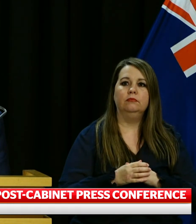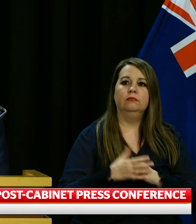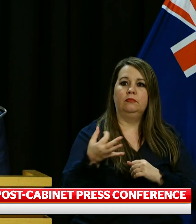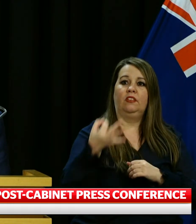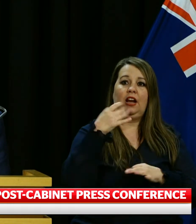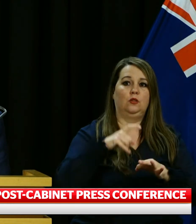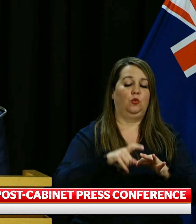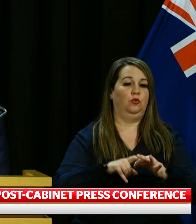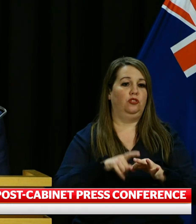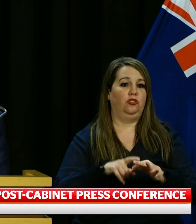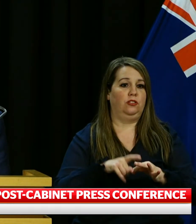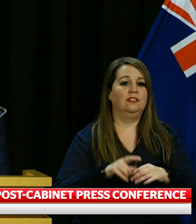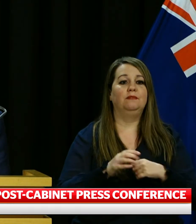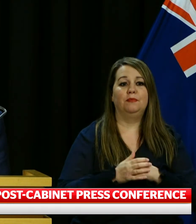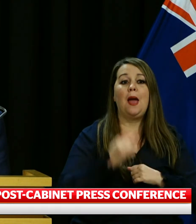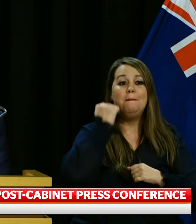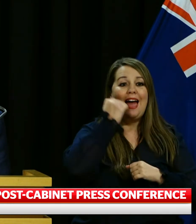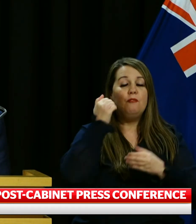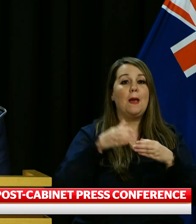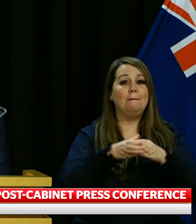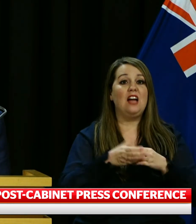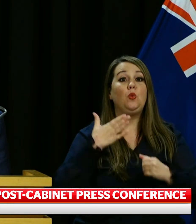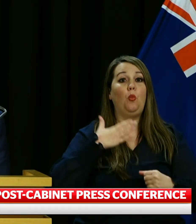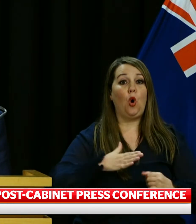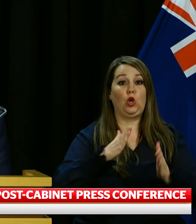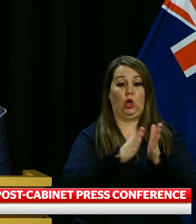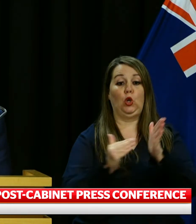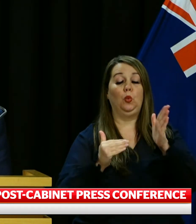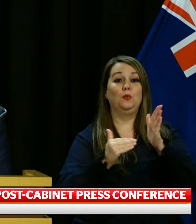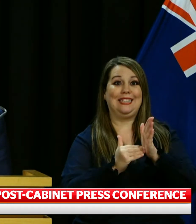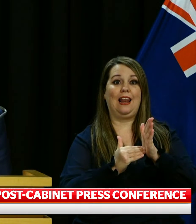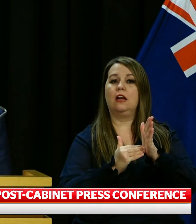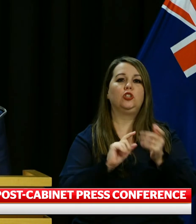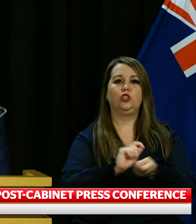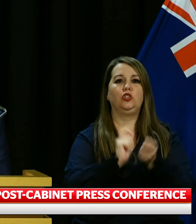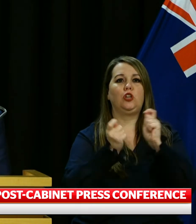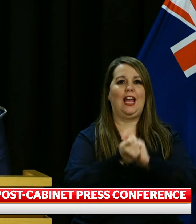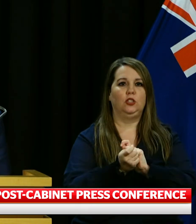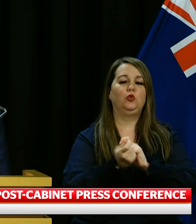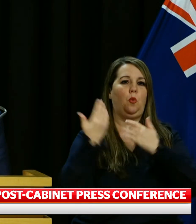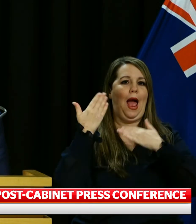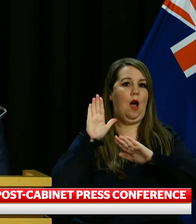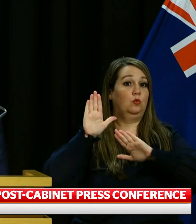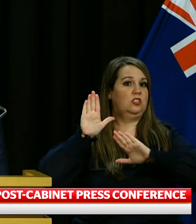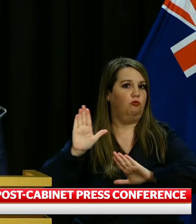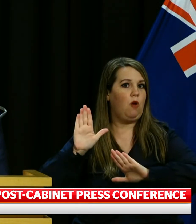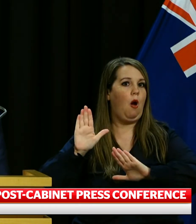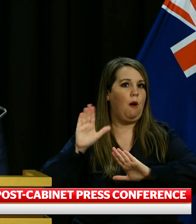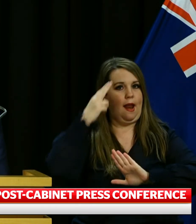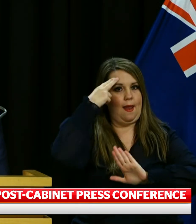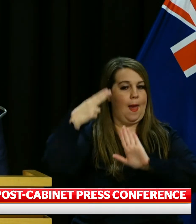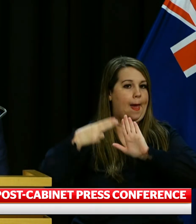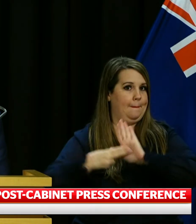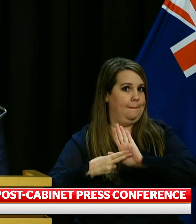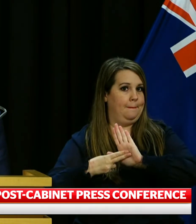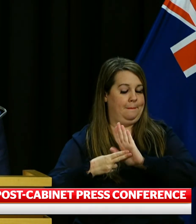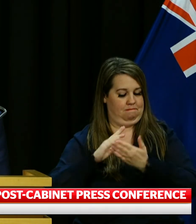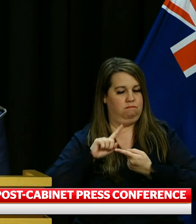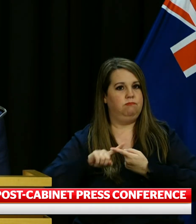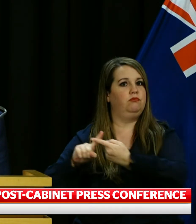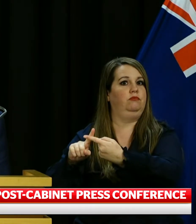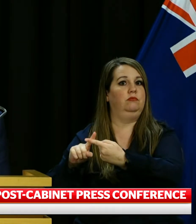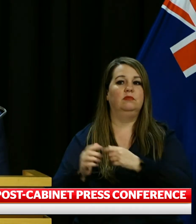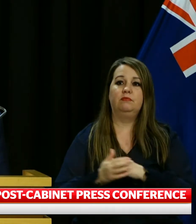New Zealand to Aotearoa. Is that something you'd be amenable to? It's not something that I have actually given any